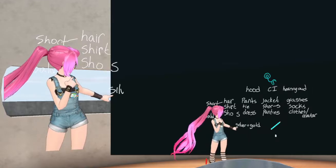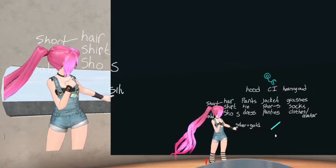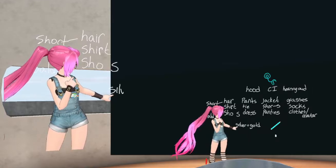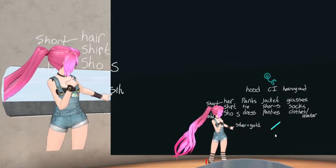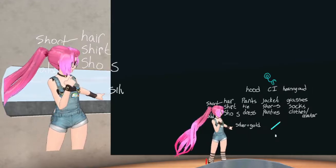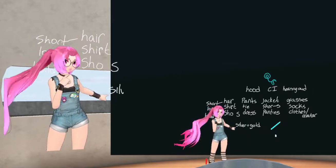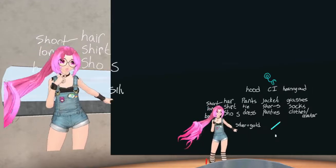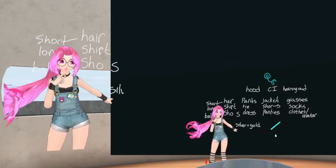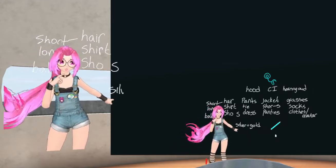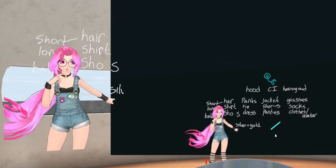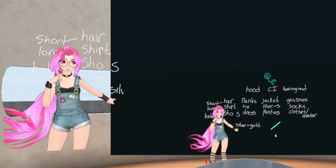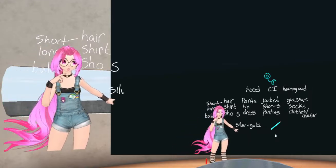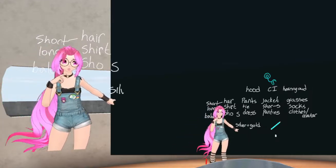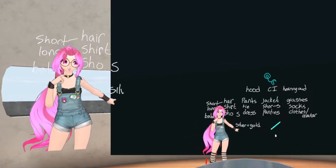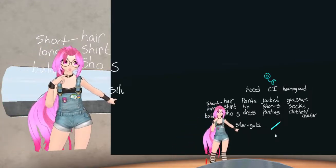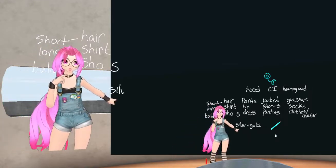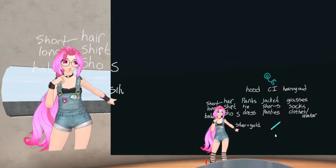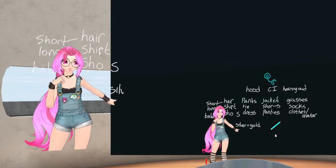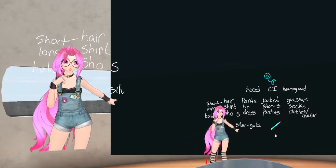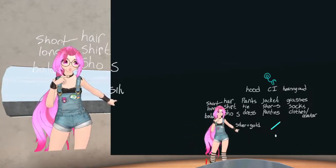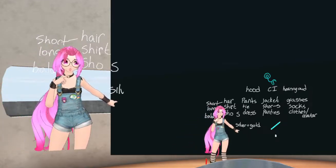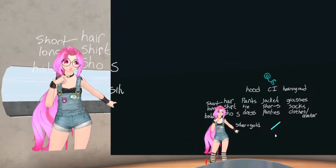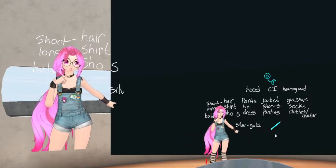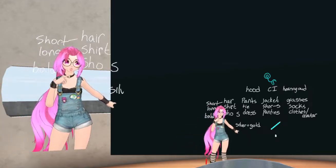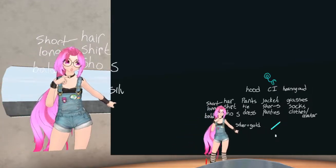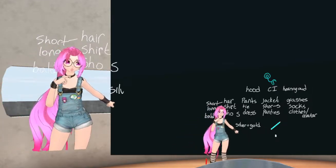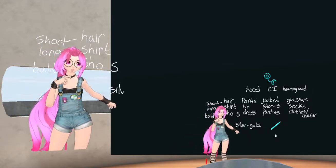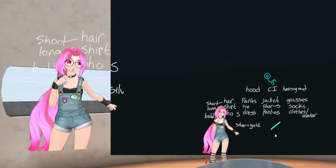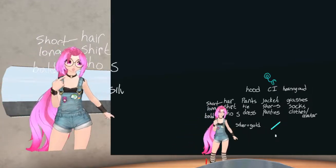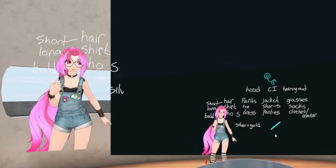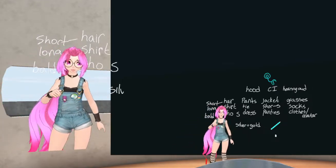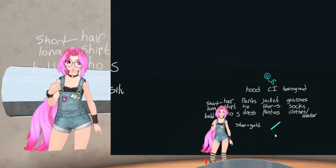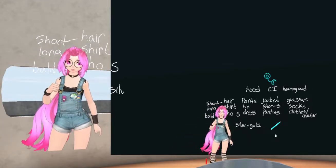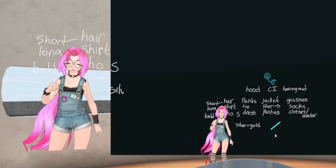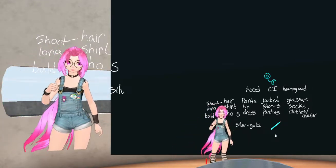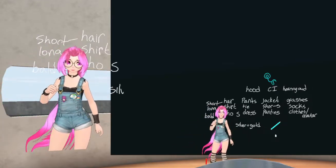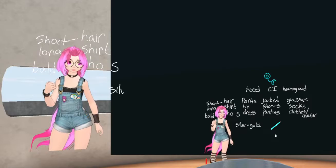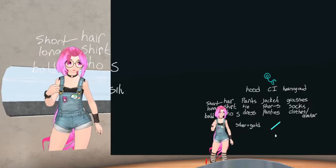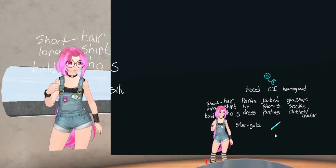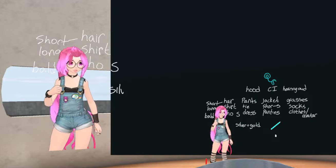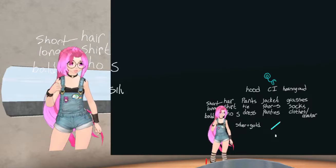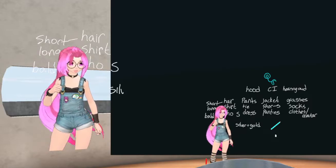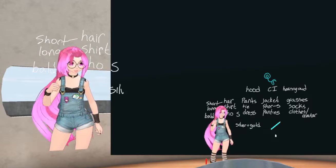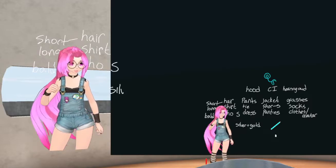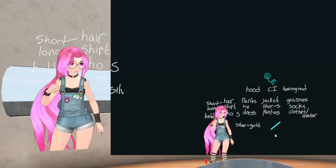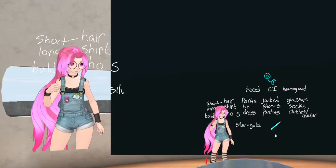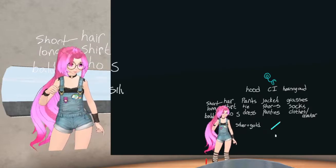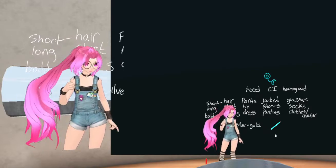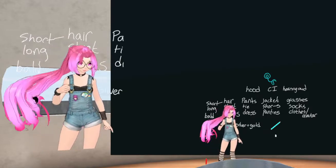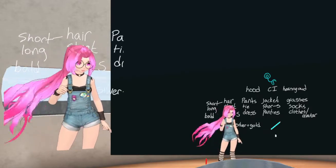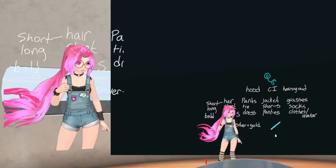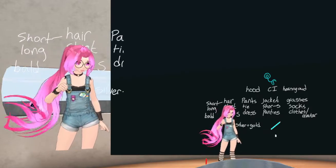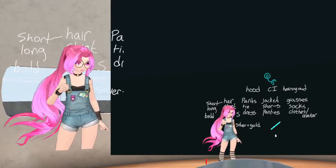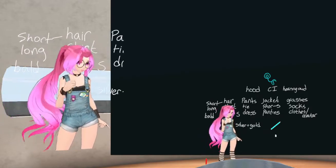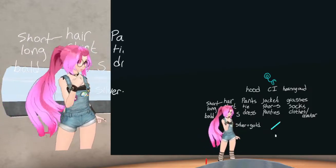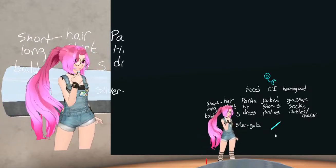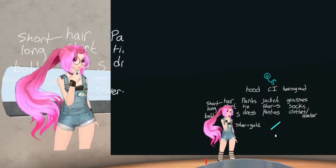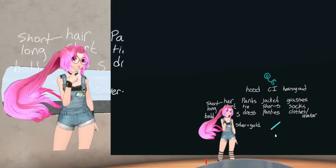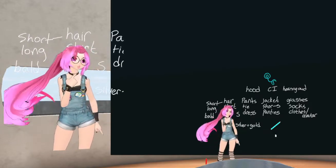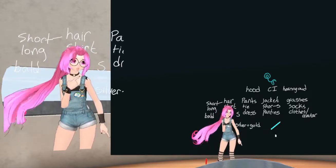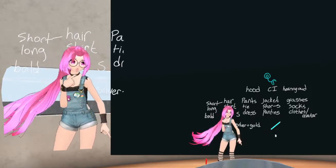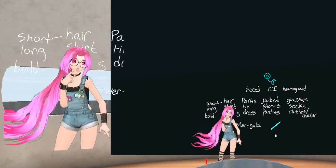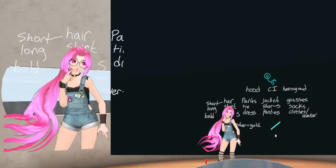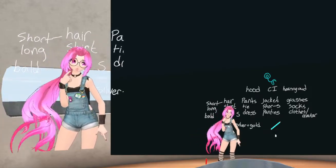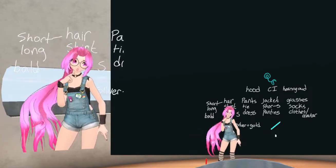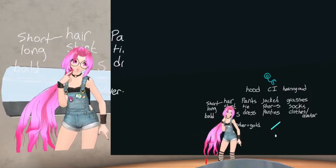letter S is for silver. So you point to your cheek where your filling is, and then you go out and shake with an S. So